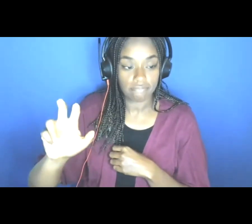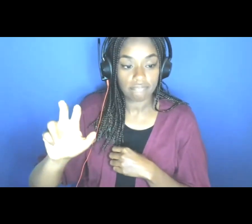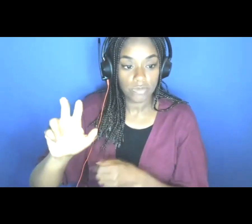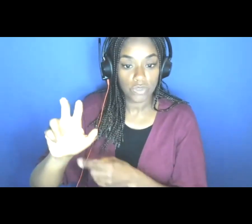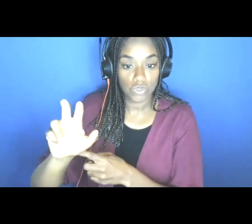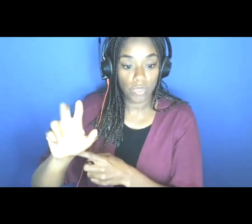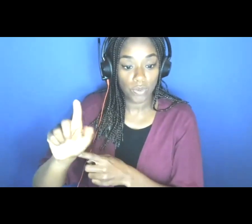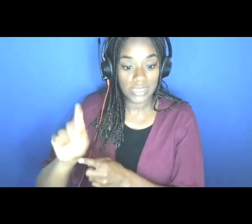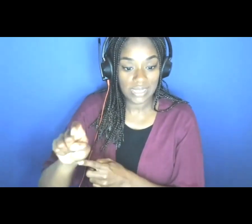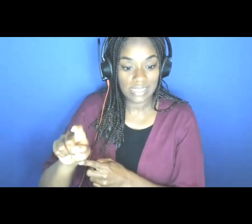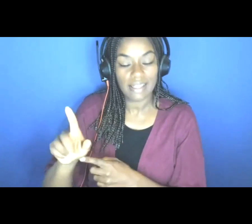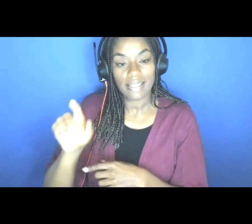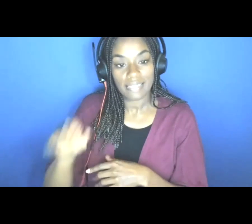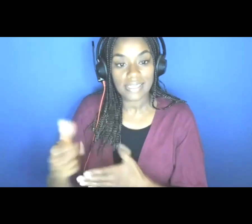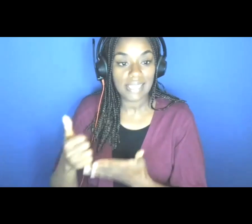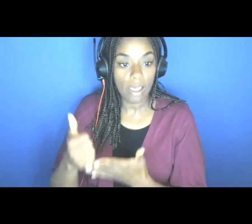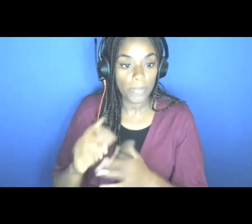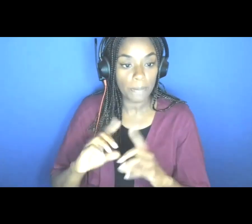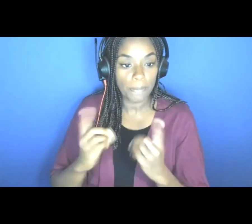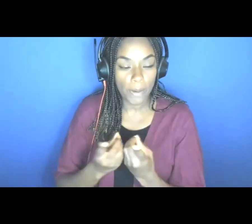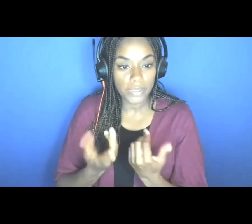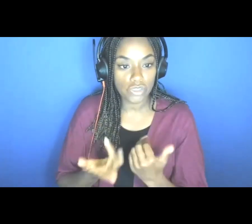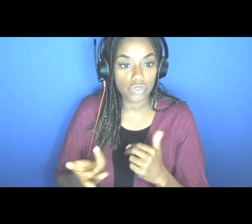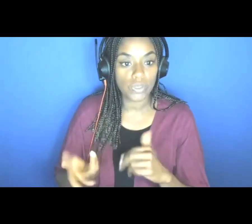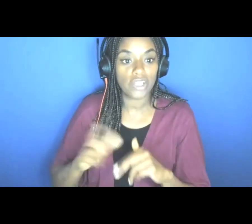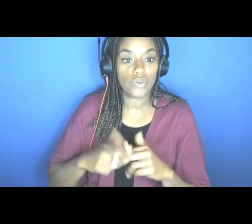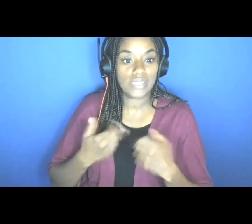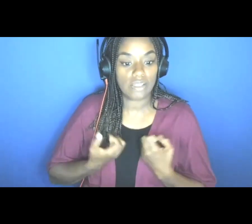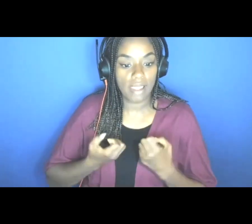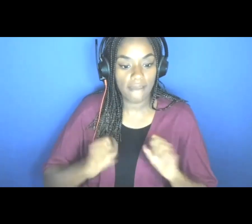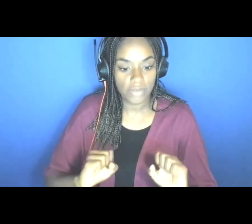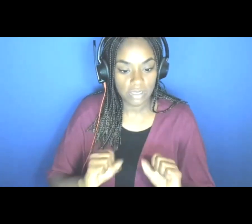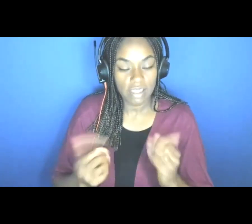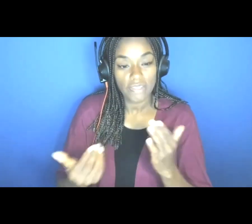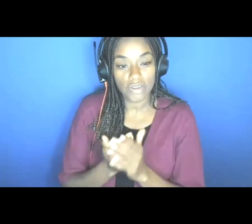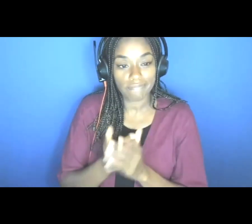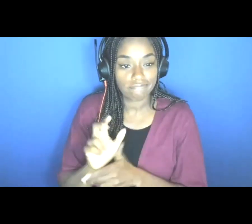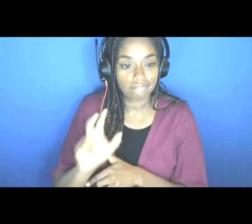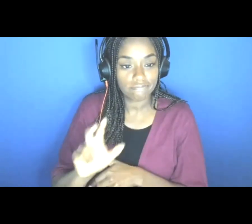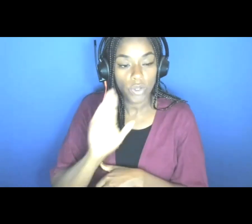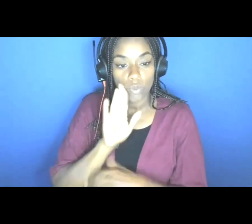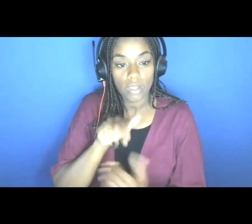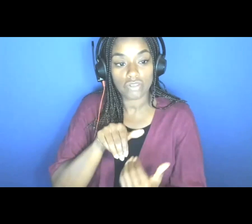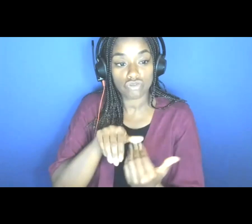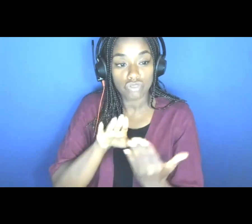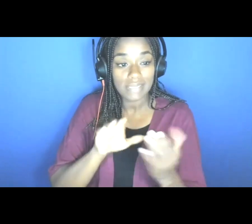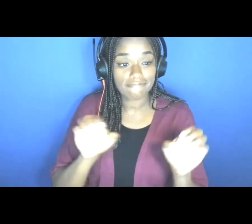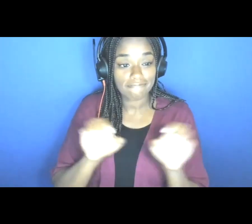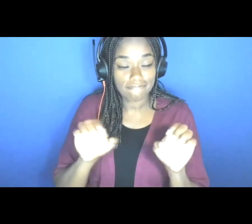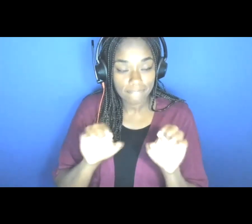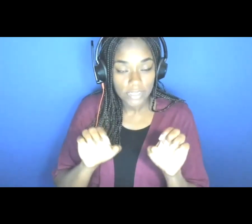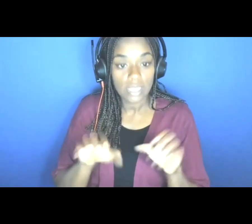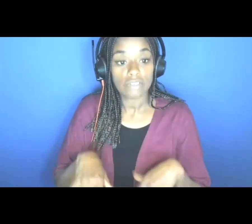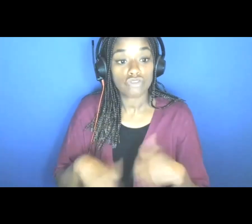enabled the department to increase its efforts. The new investment will address urgent and emergent health